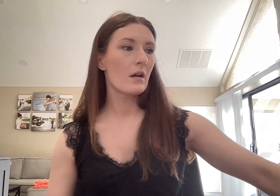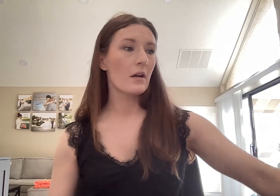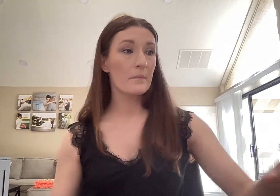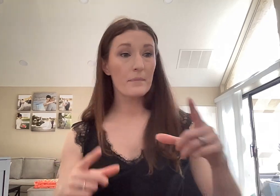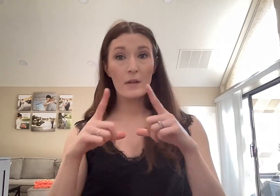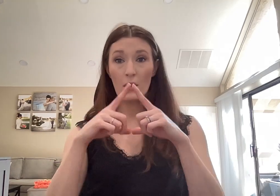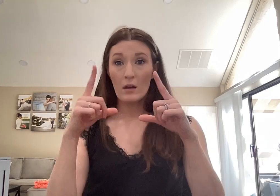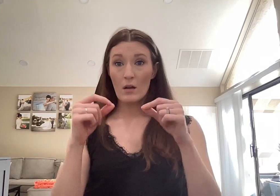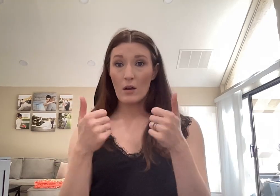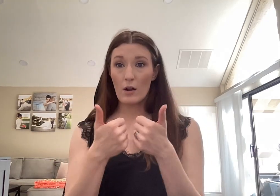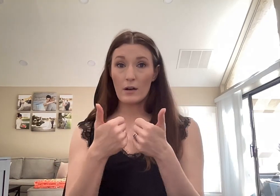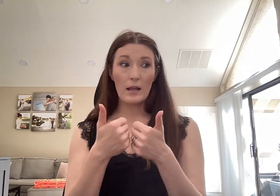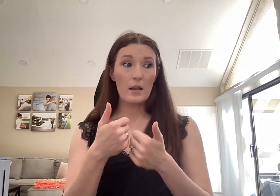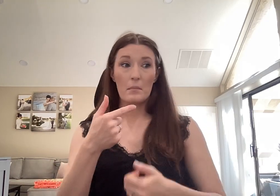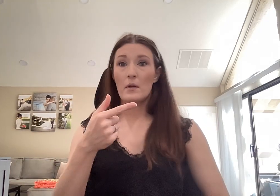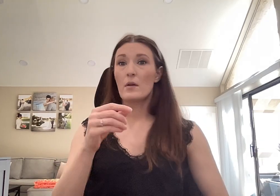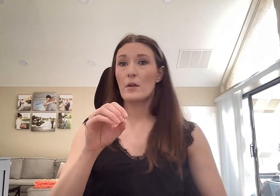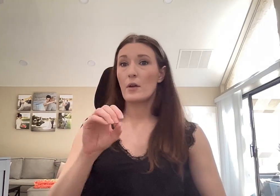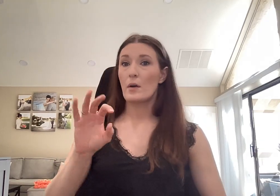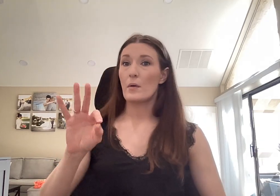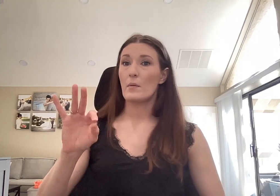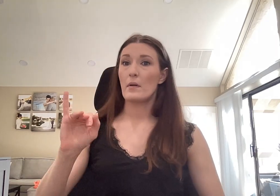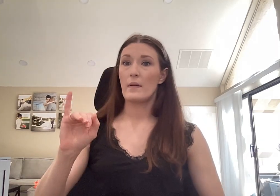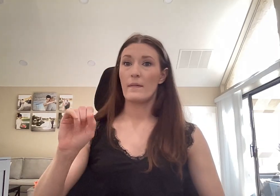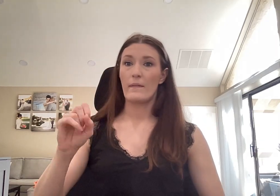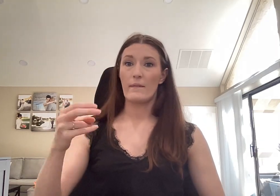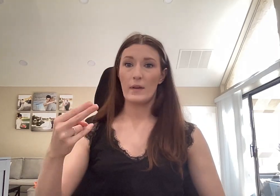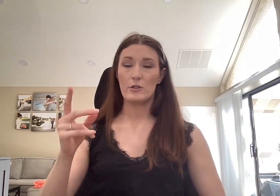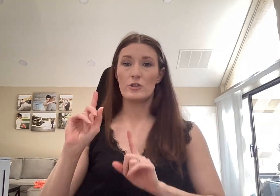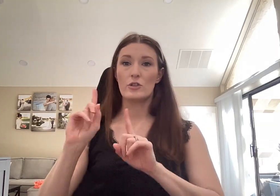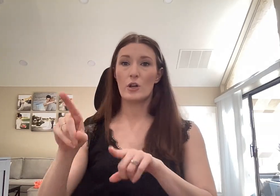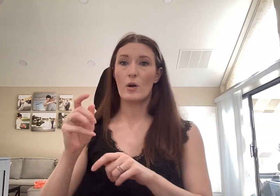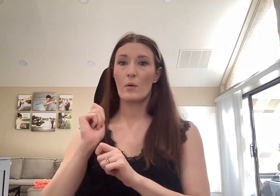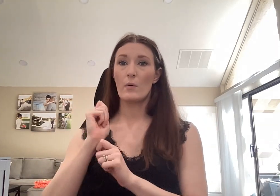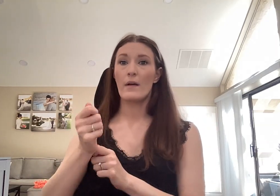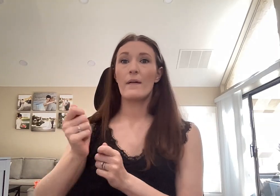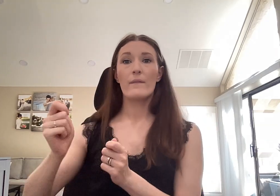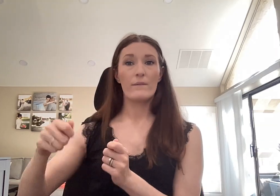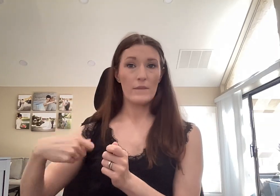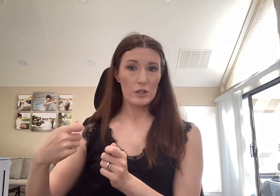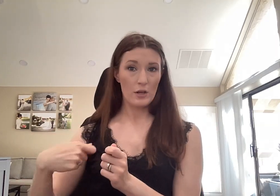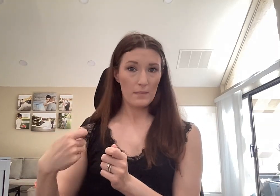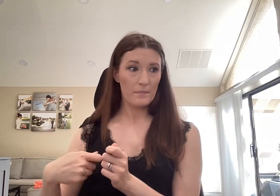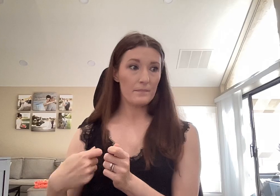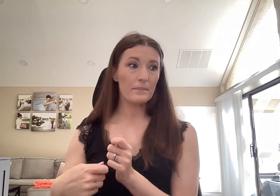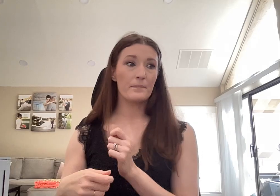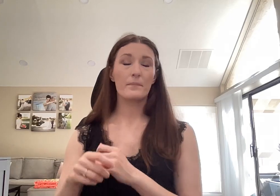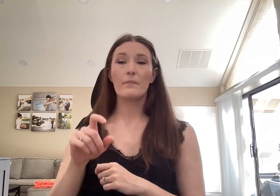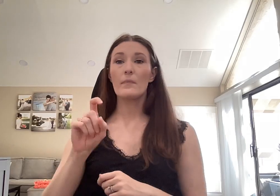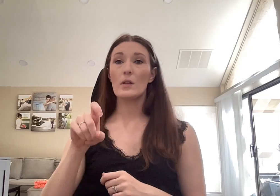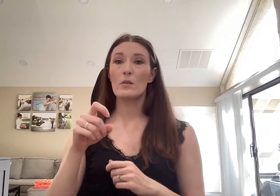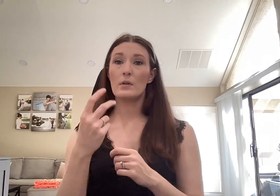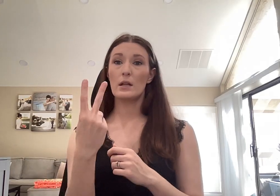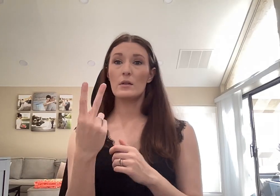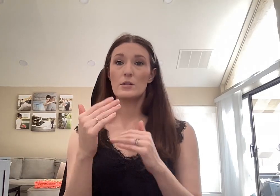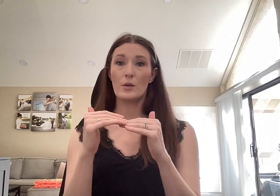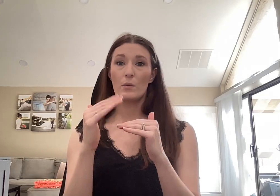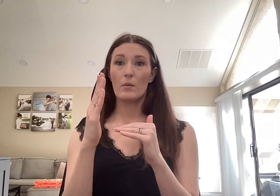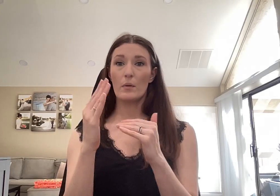Alright. Card game, go fish. Go fishing. You need 2 or